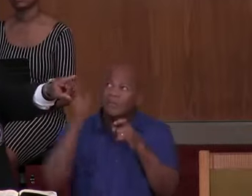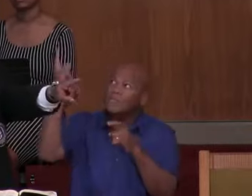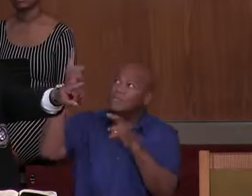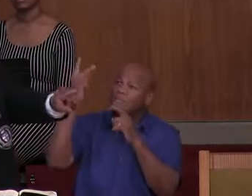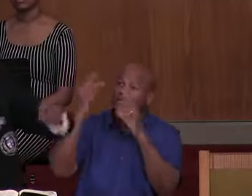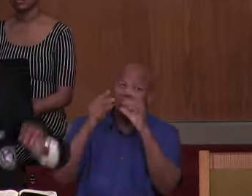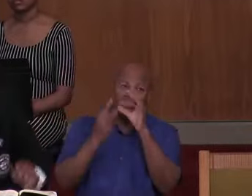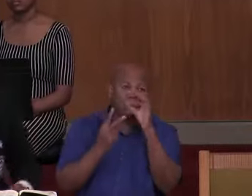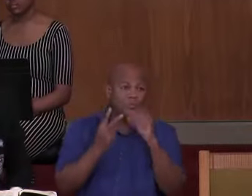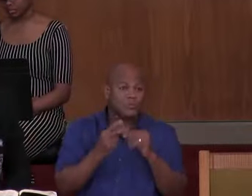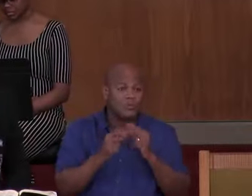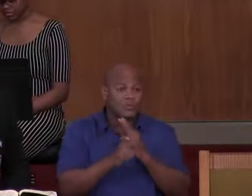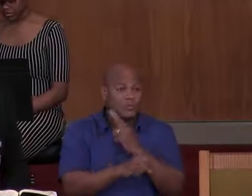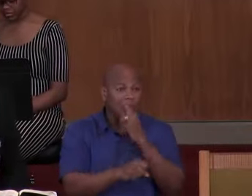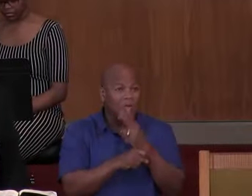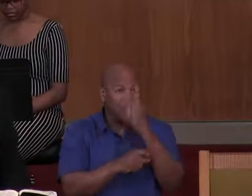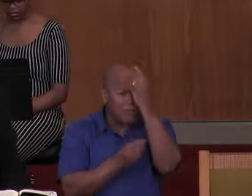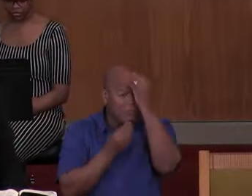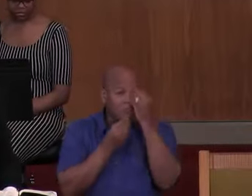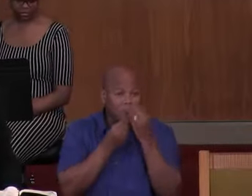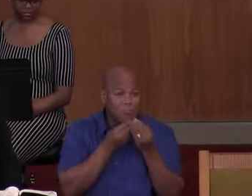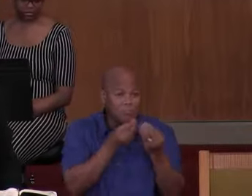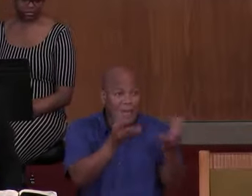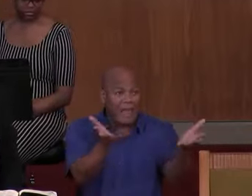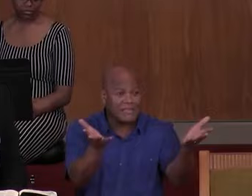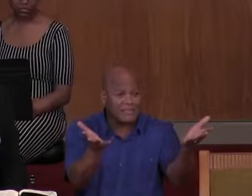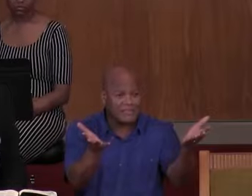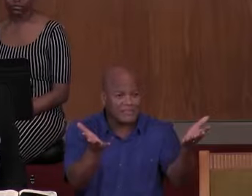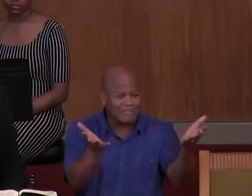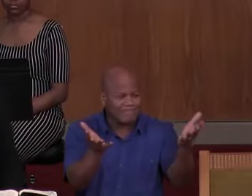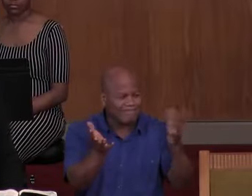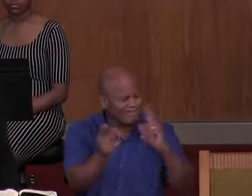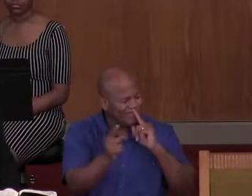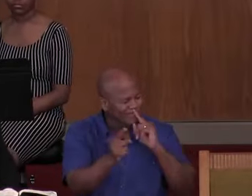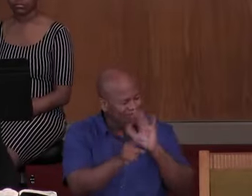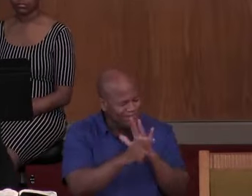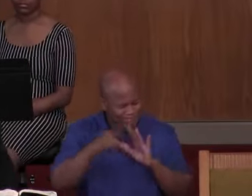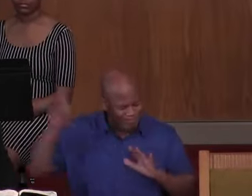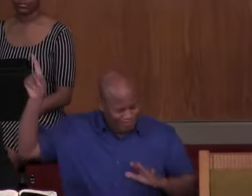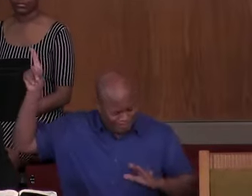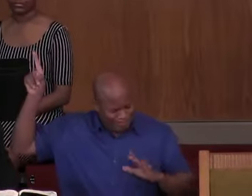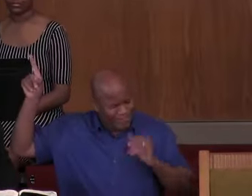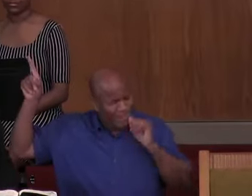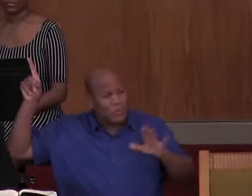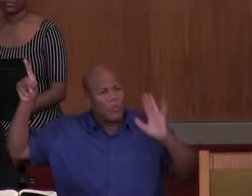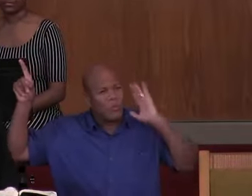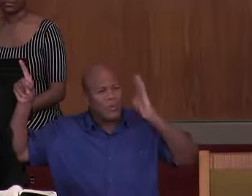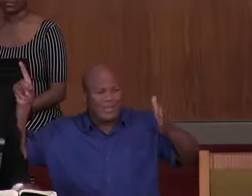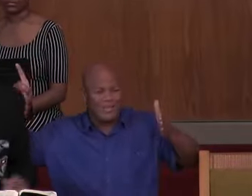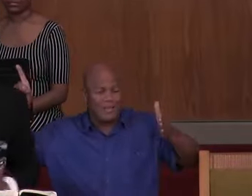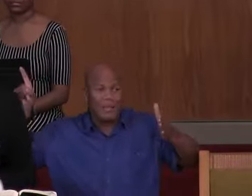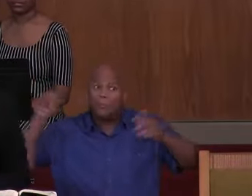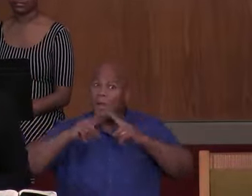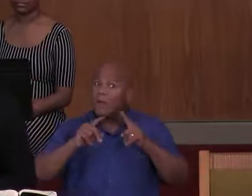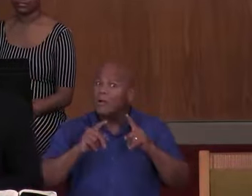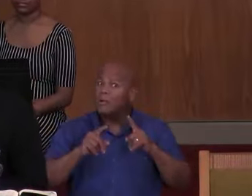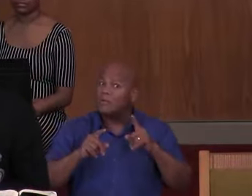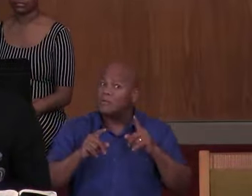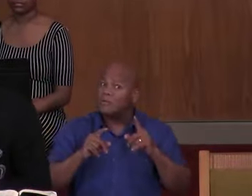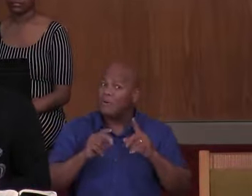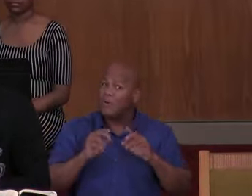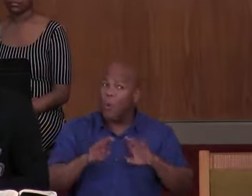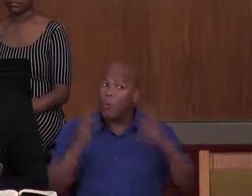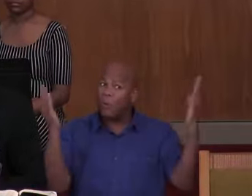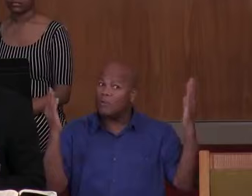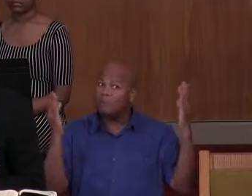use to bless you. So I guarantee that God will bless you. But you just better be receptive to